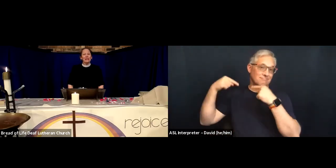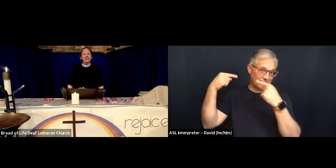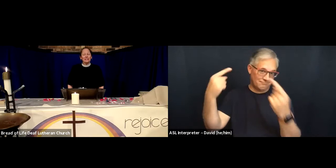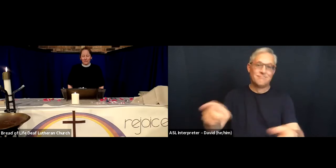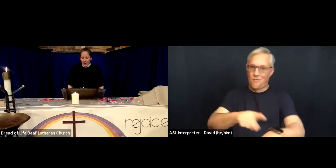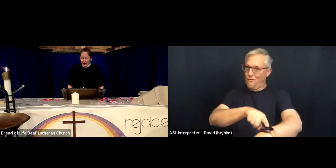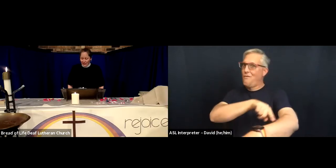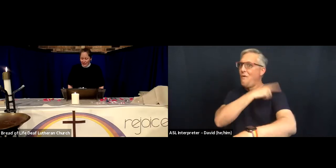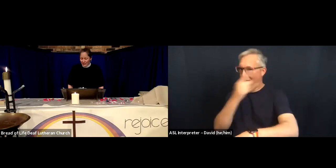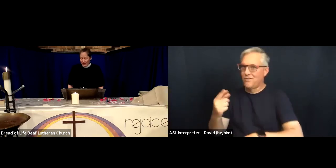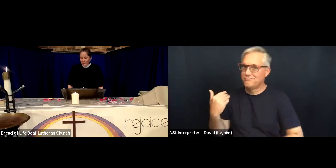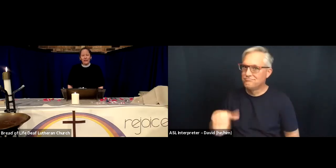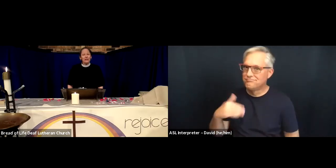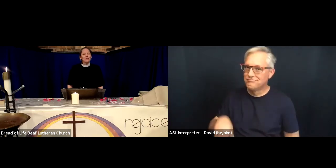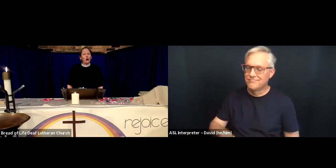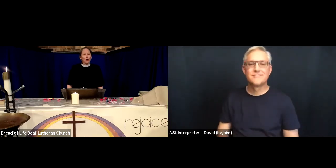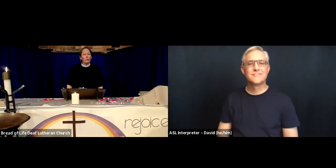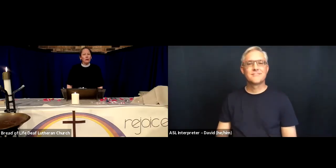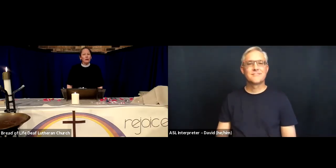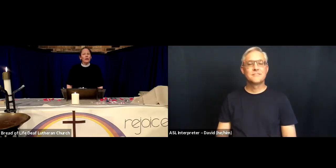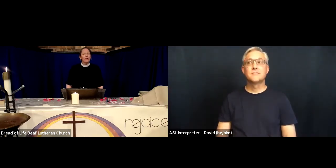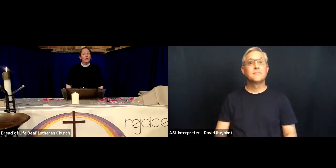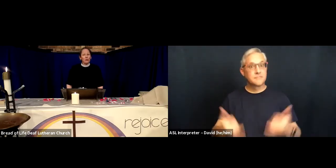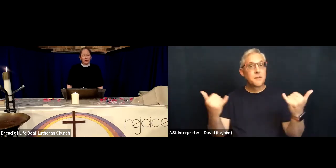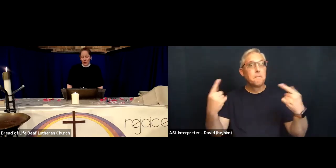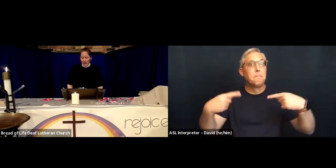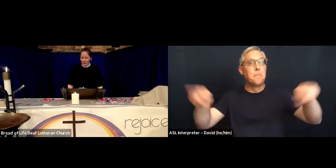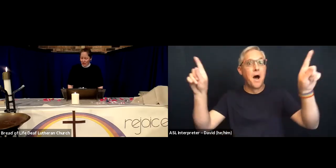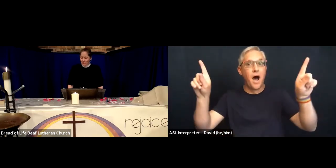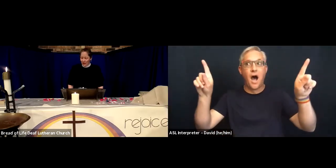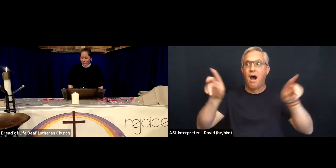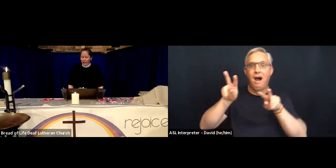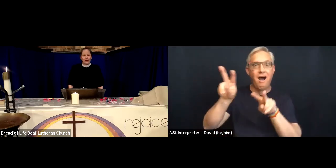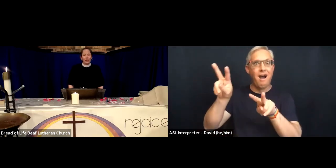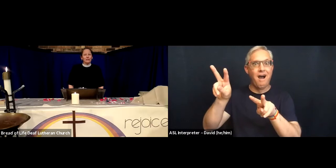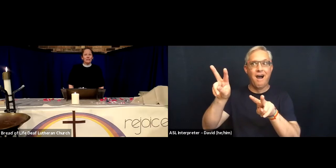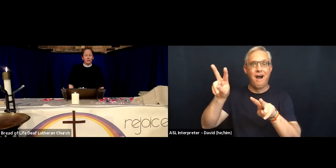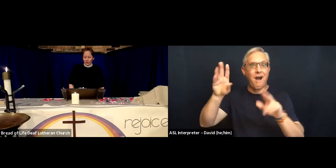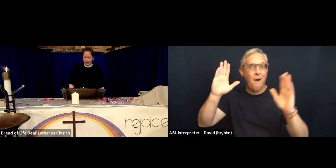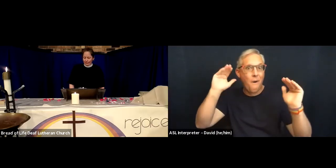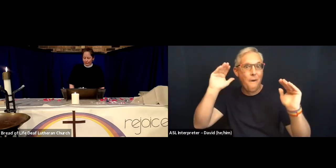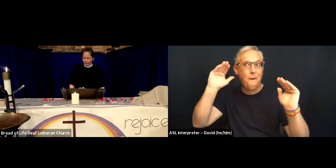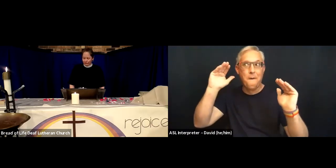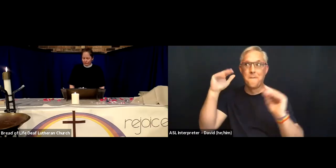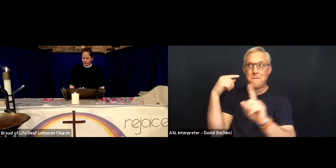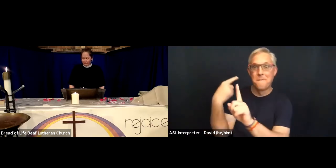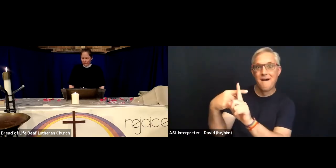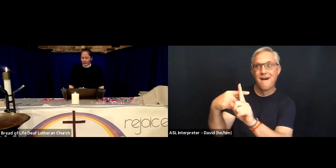There is light, there is hope that we can be together again soon.